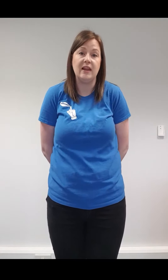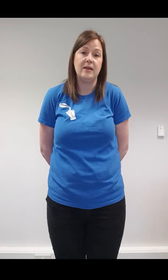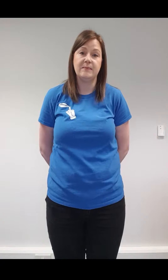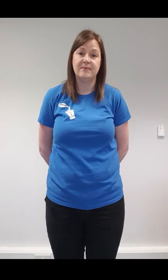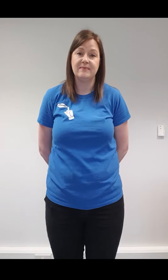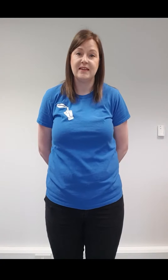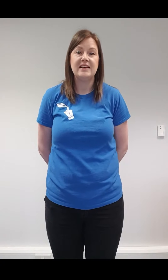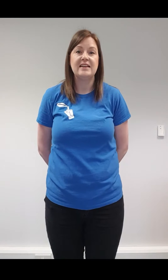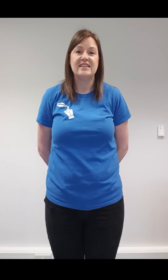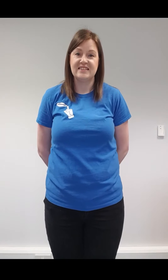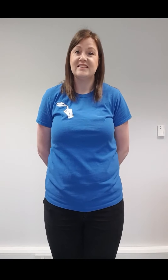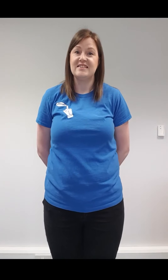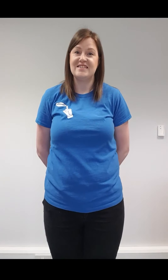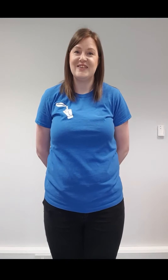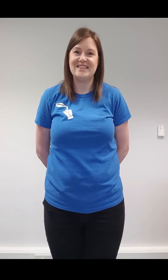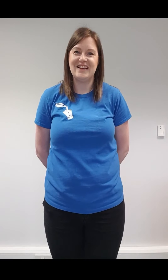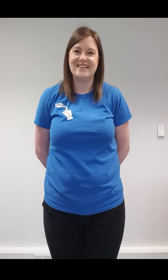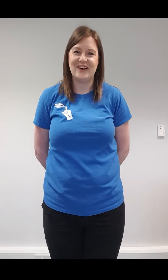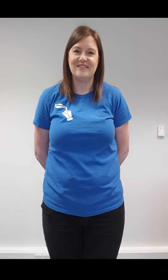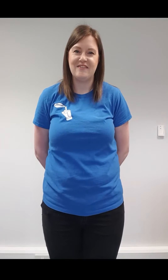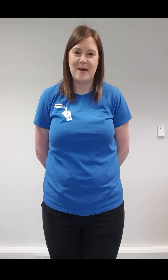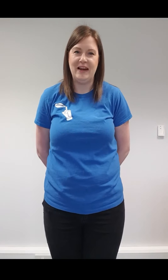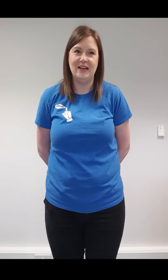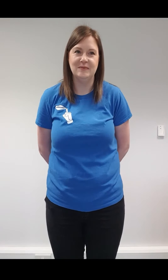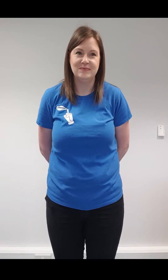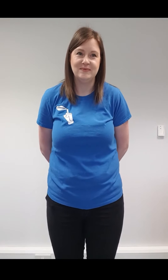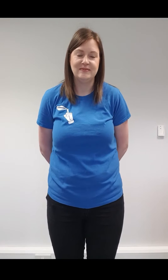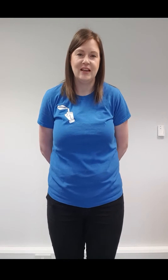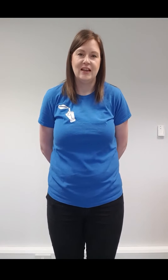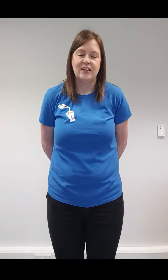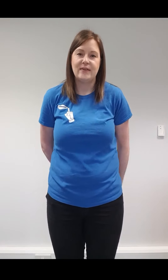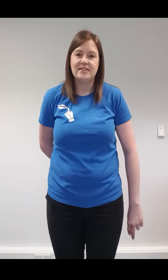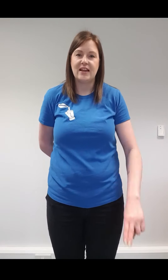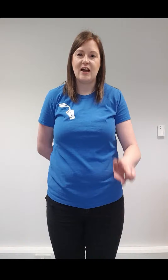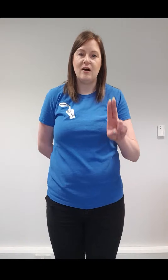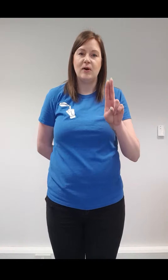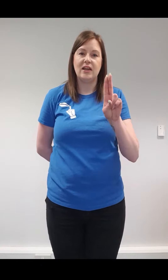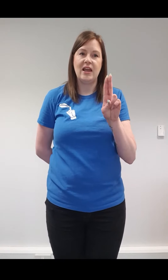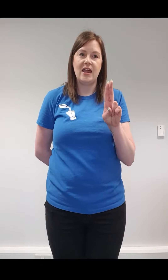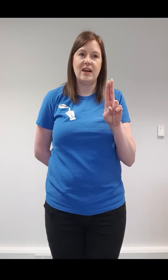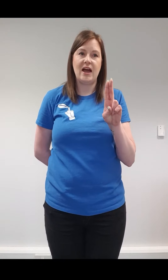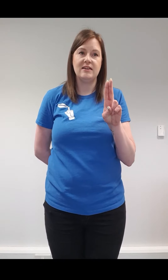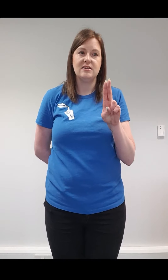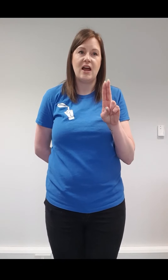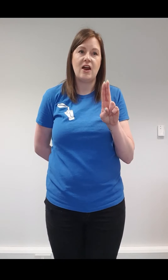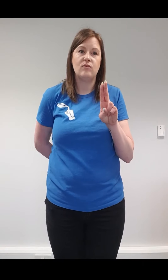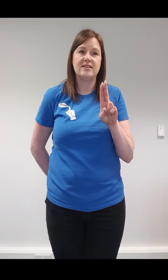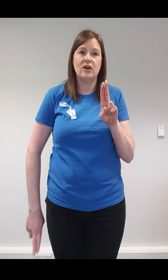family. So let's learn the sign for family. Going to take our working N hand and rest it on